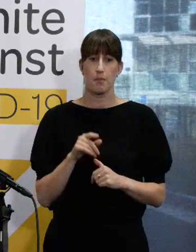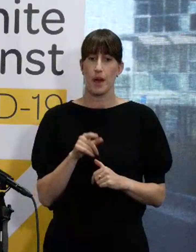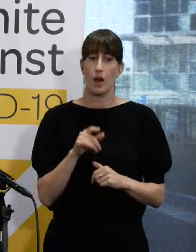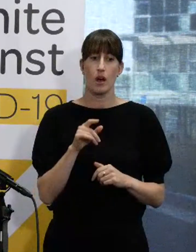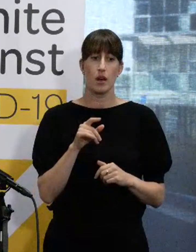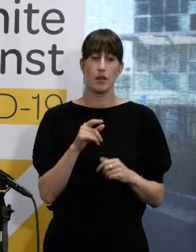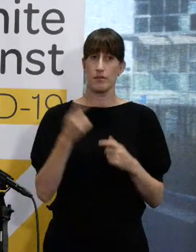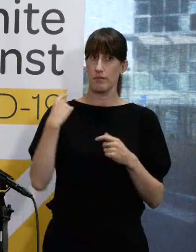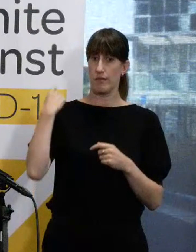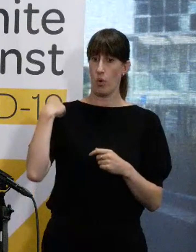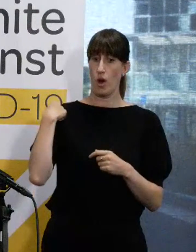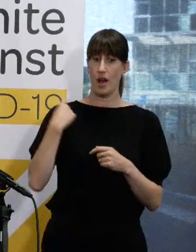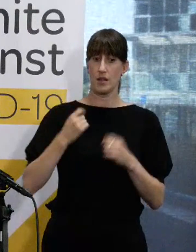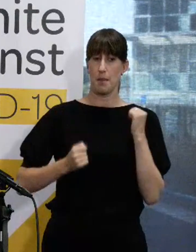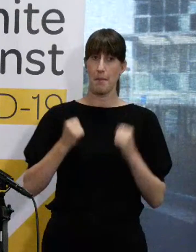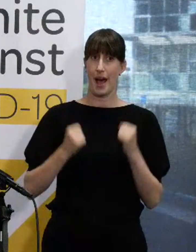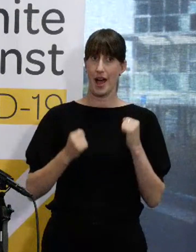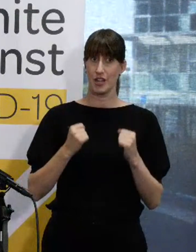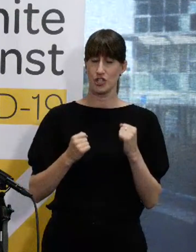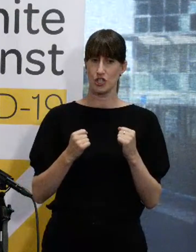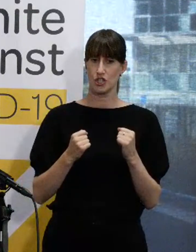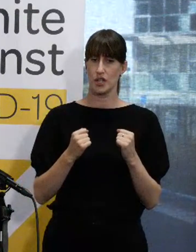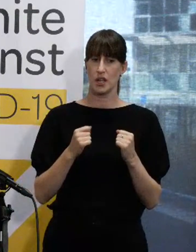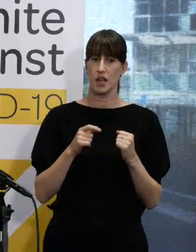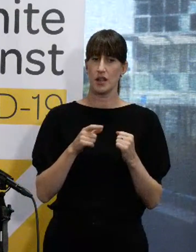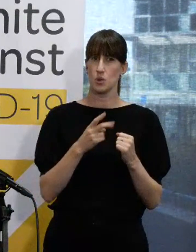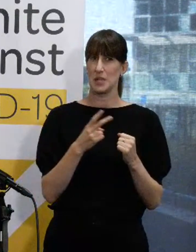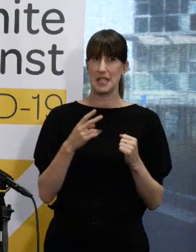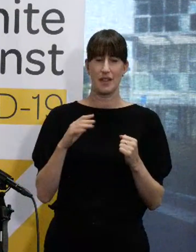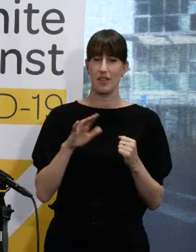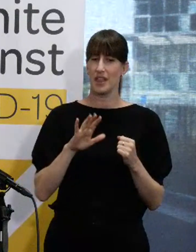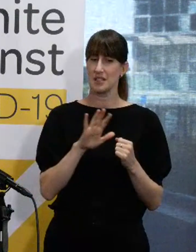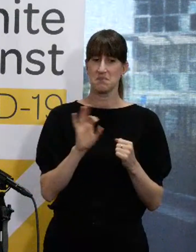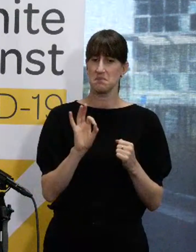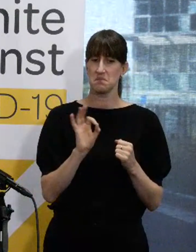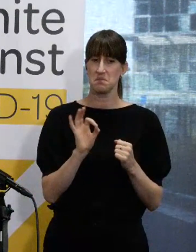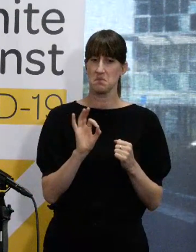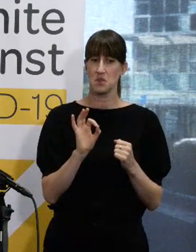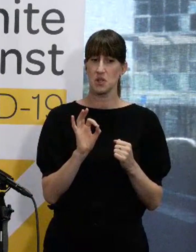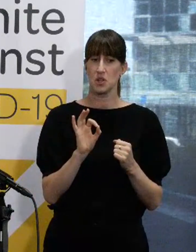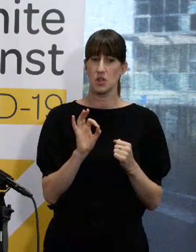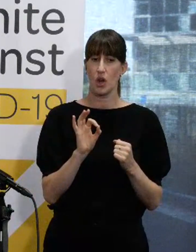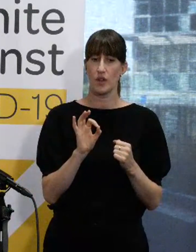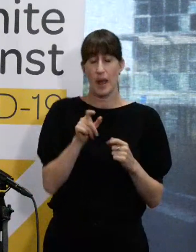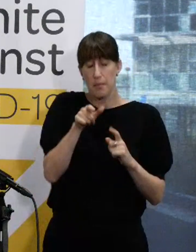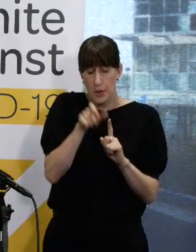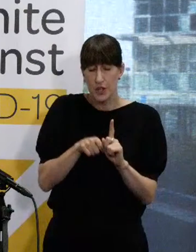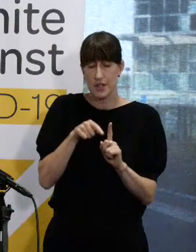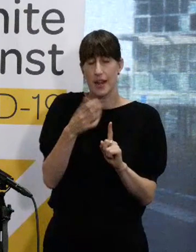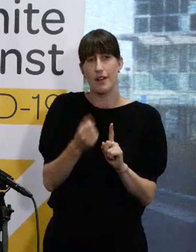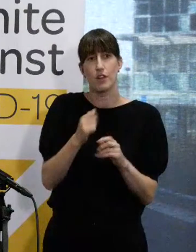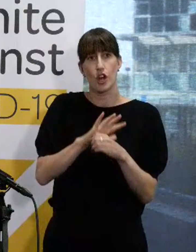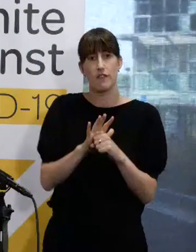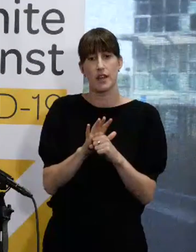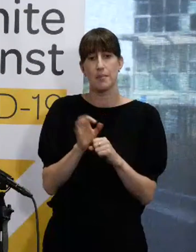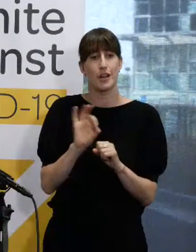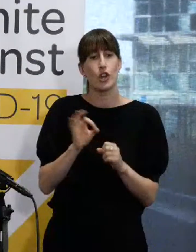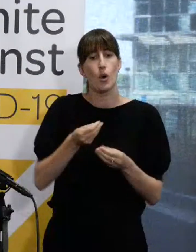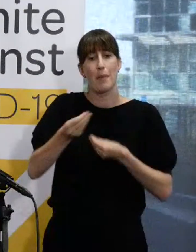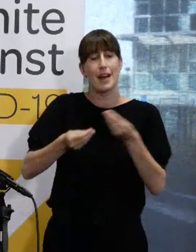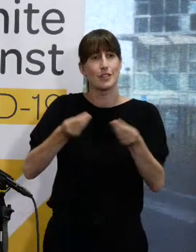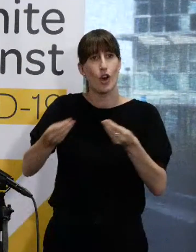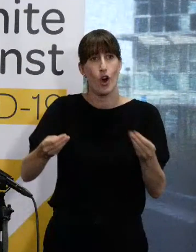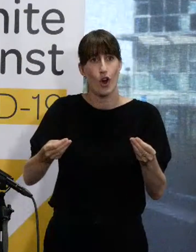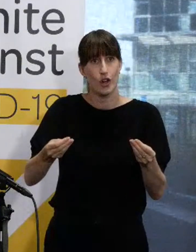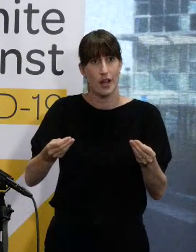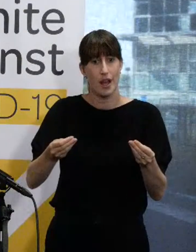from that person, but it just does raise the question about whether there is something in the facility. It may just be coincidence, but we don't want to take any chances, so we're